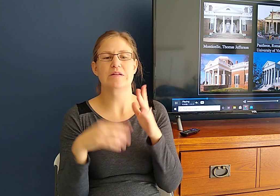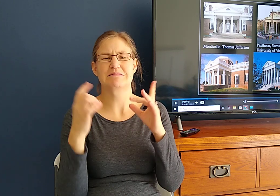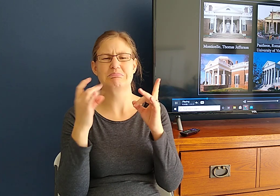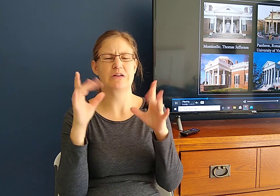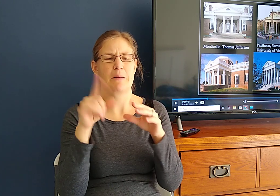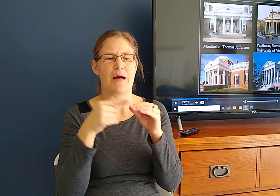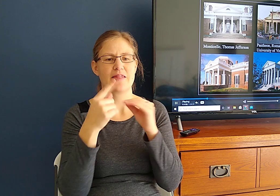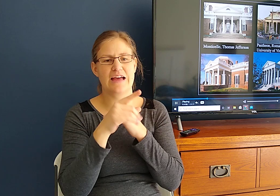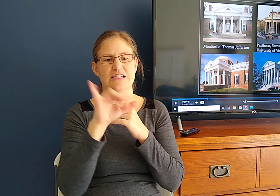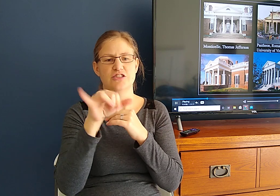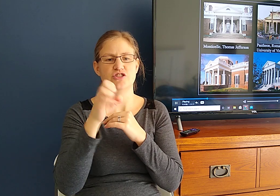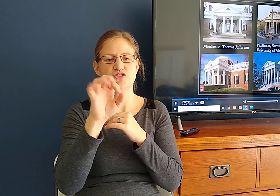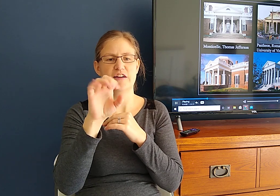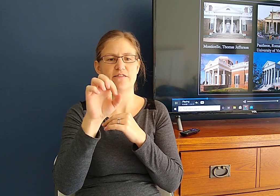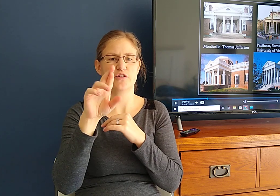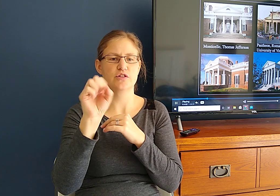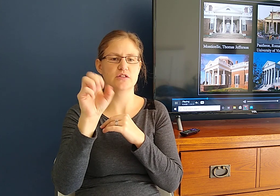Jefferson was strongly influenced by French,